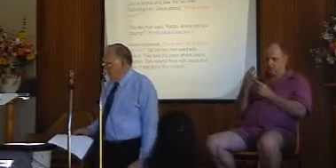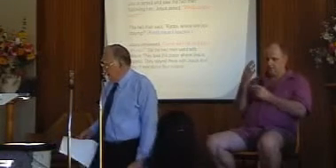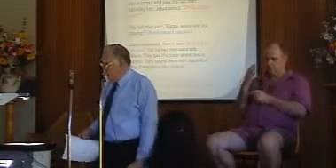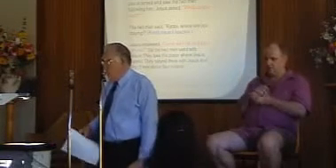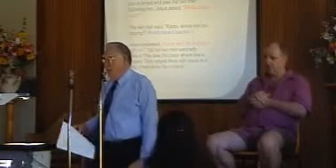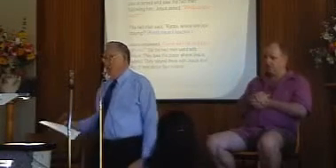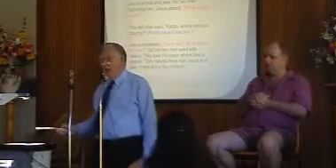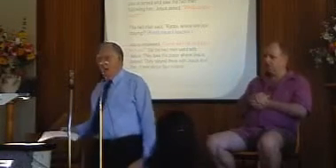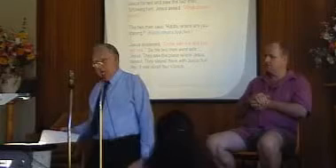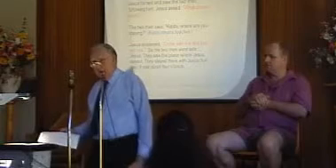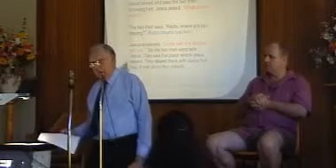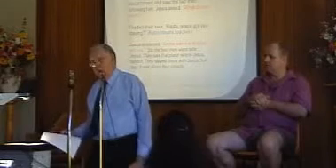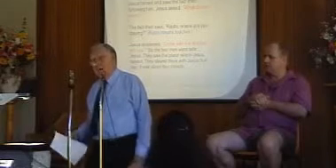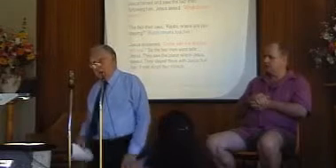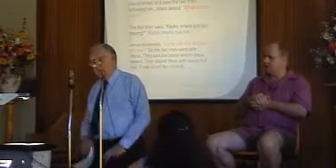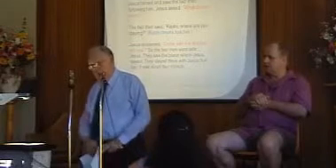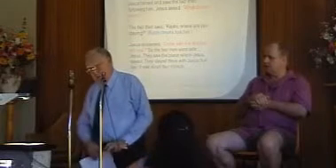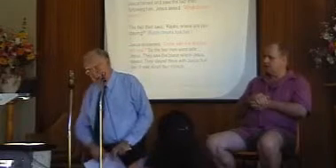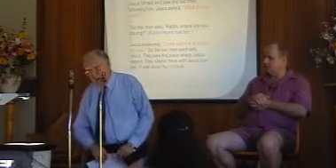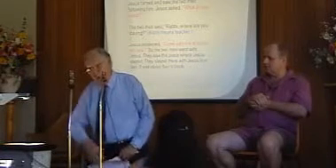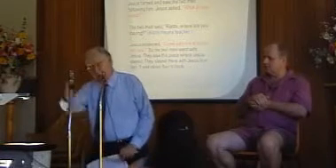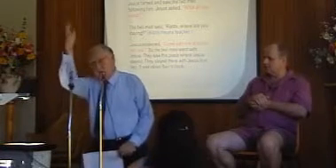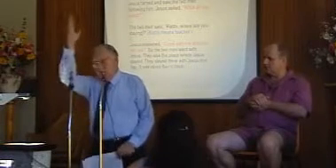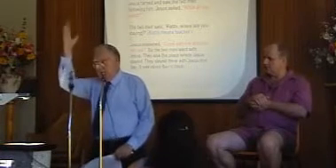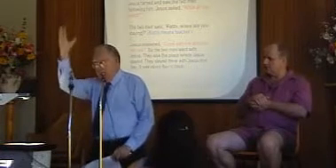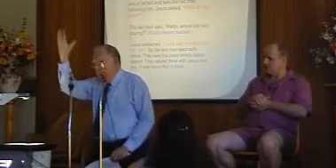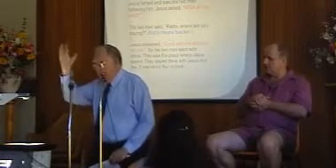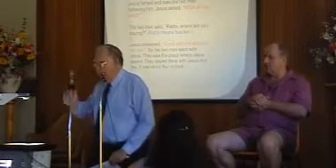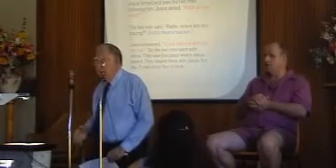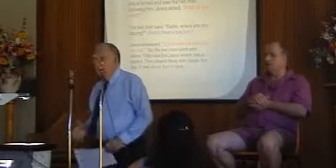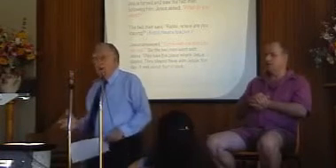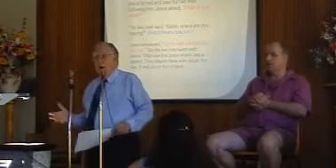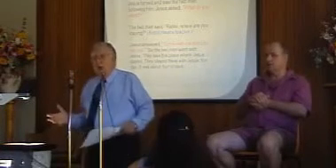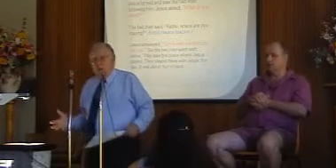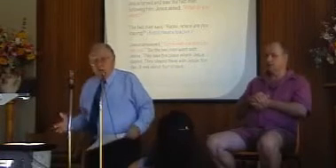Other translations don't say what time. They just said stay the rest of the day.